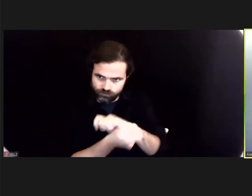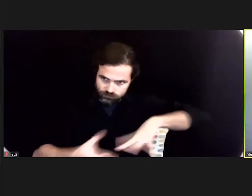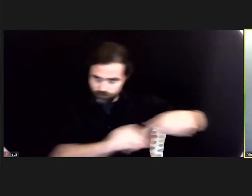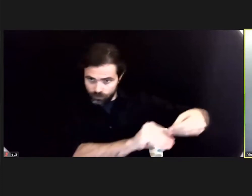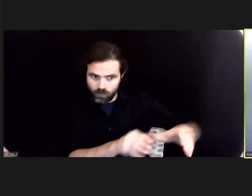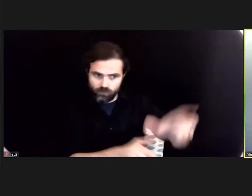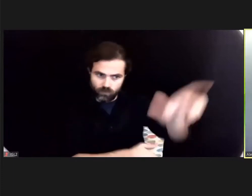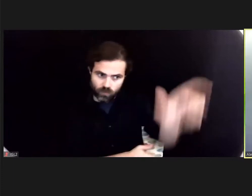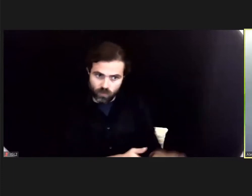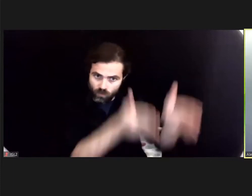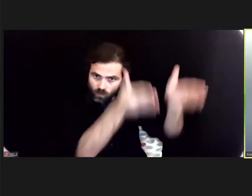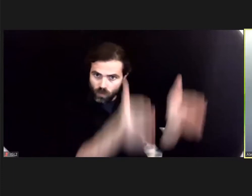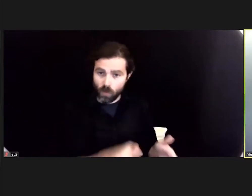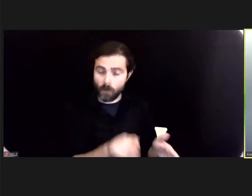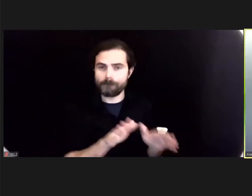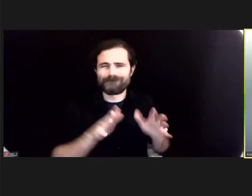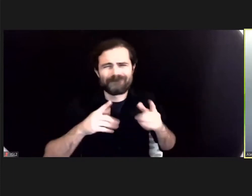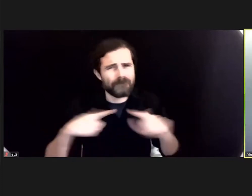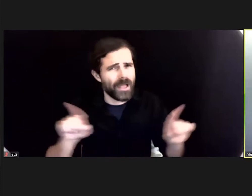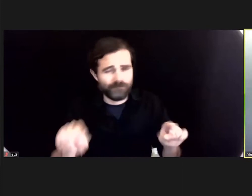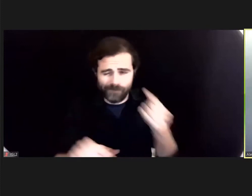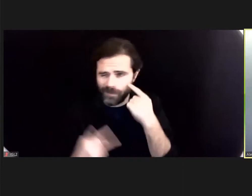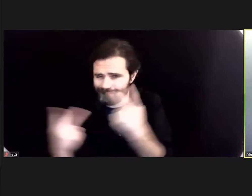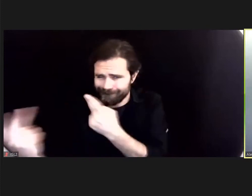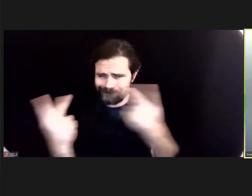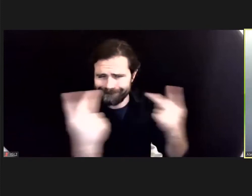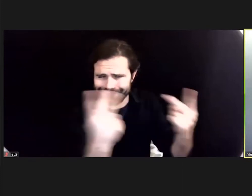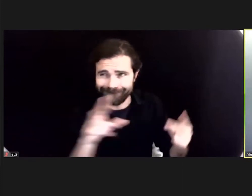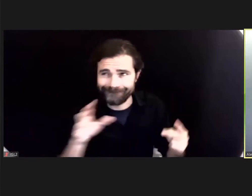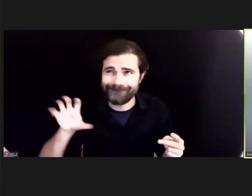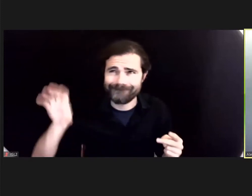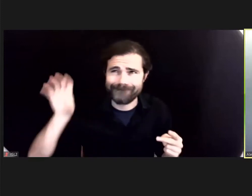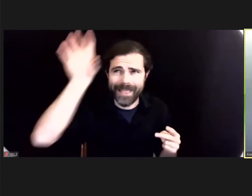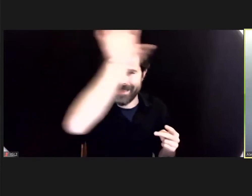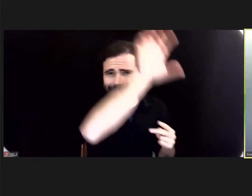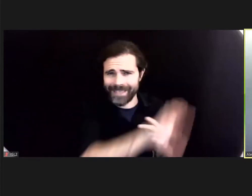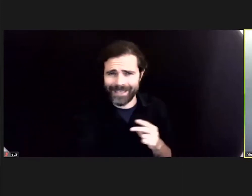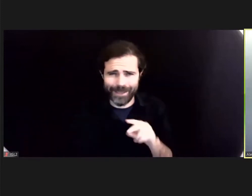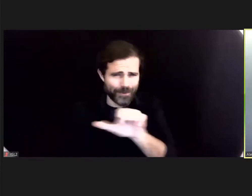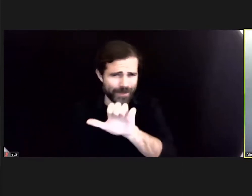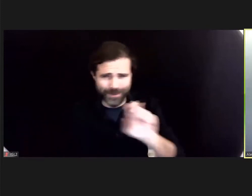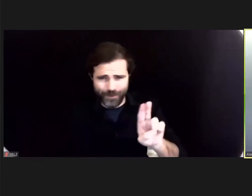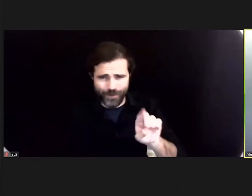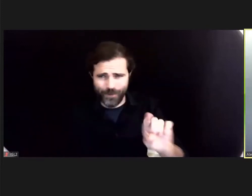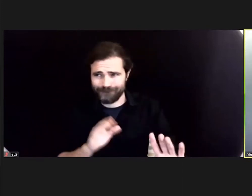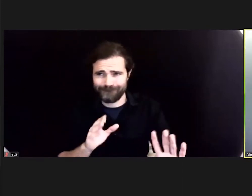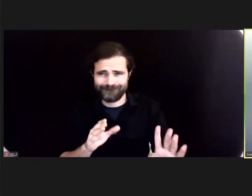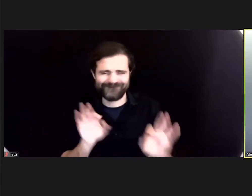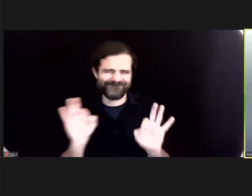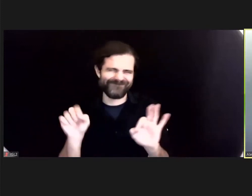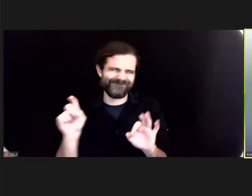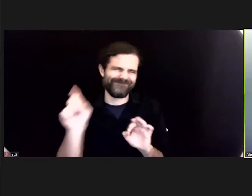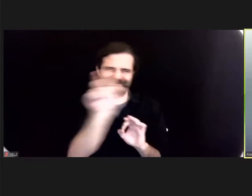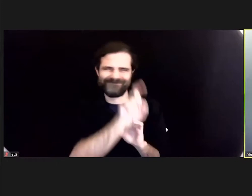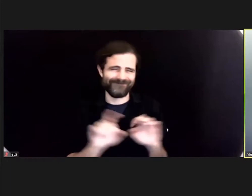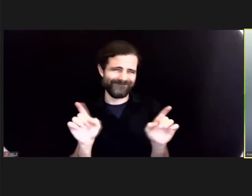implemented, unfortunately, in all member states. And many times the employer doesn't have the